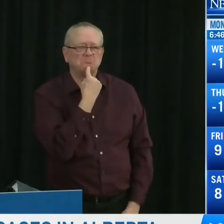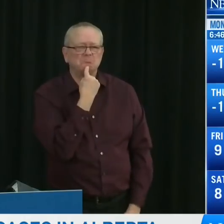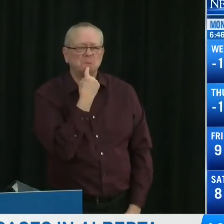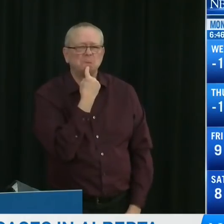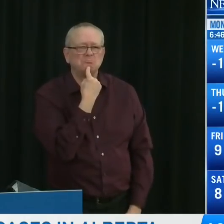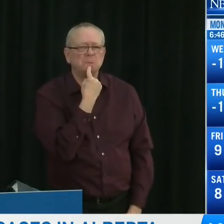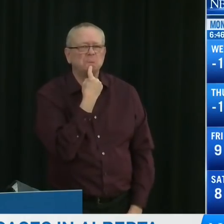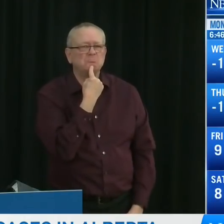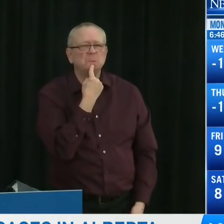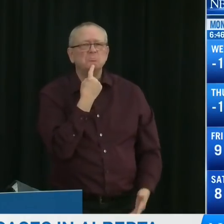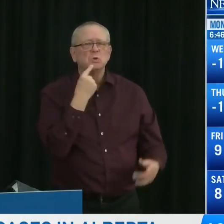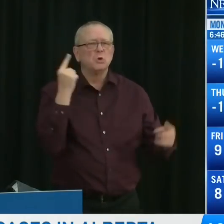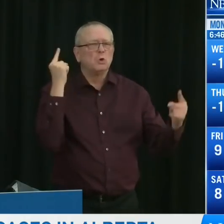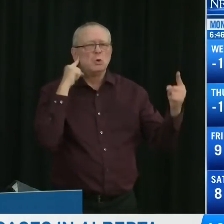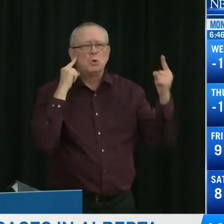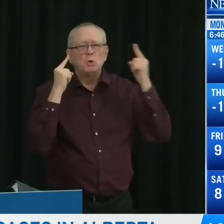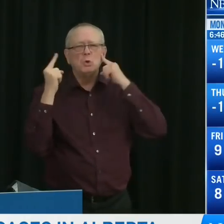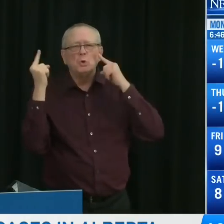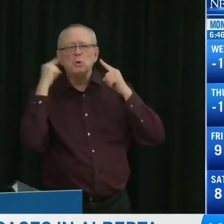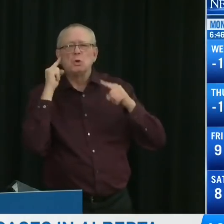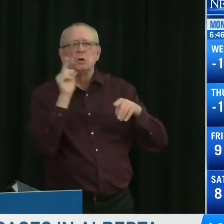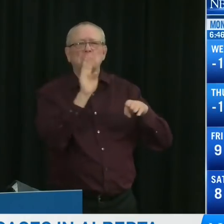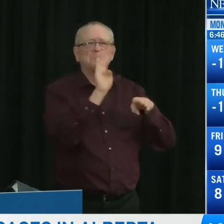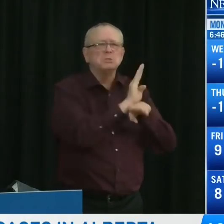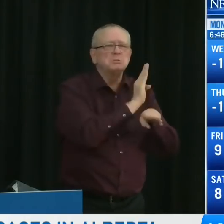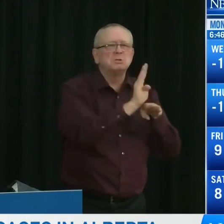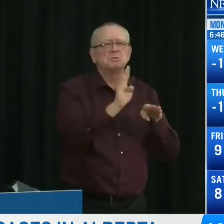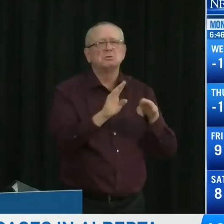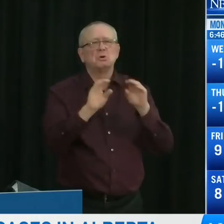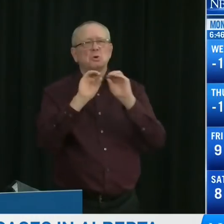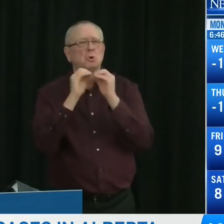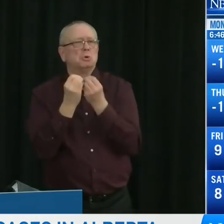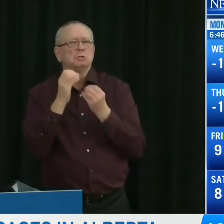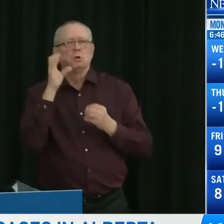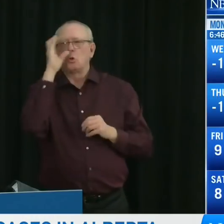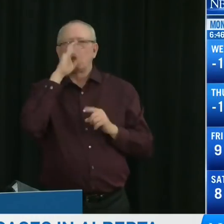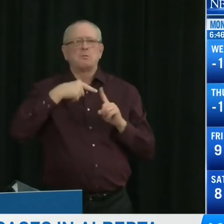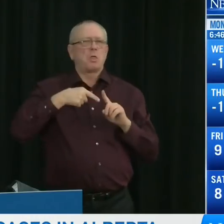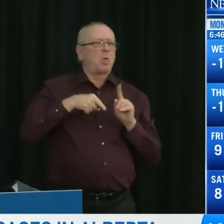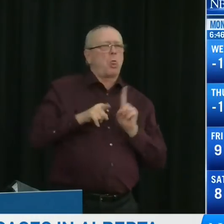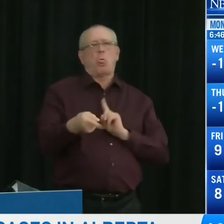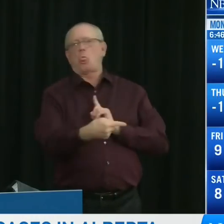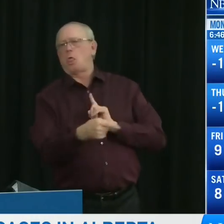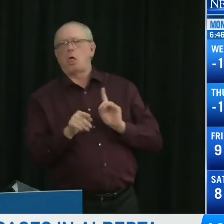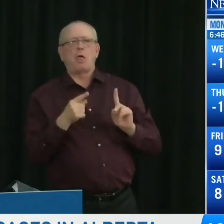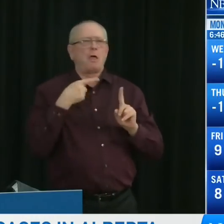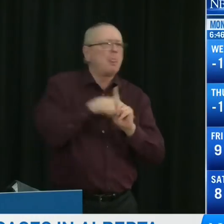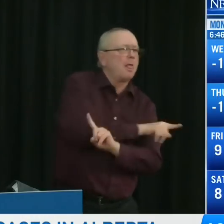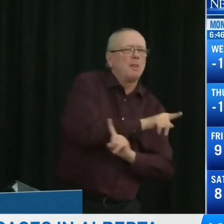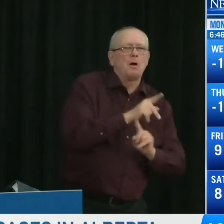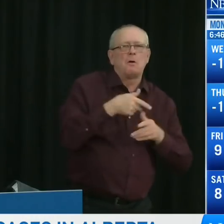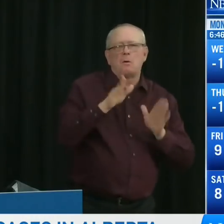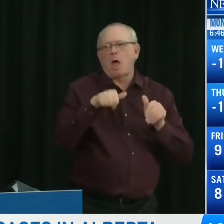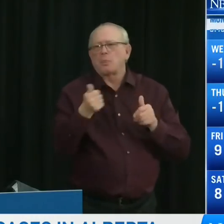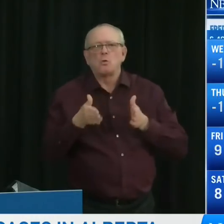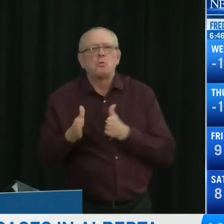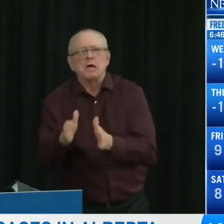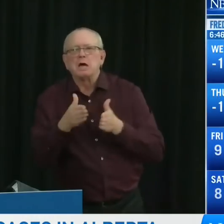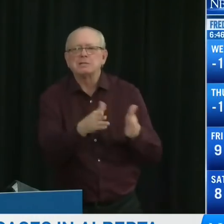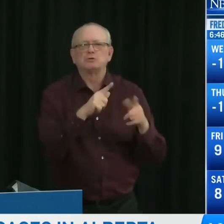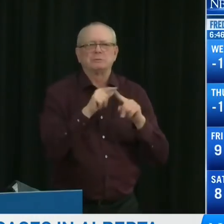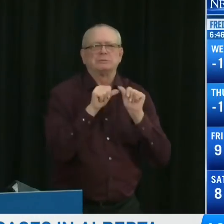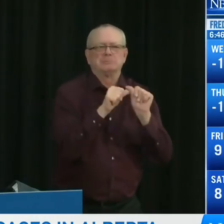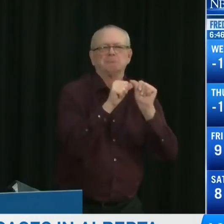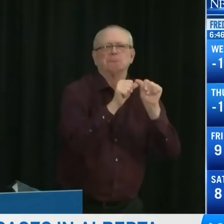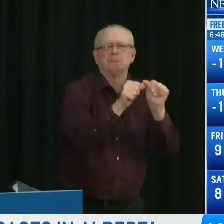are trying to find loopholes in the order and are continuing activities. I have seen examples of fitness studios